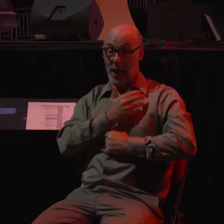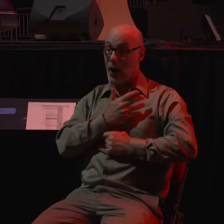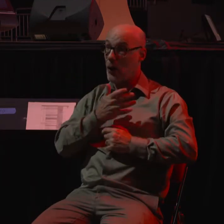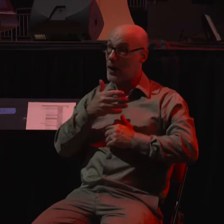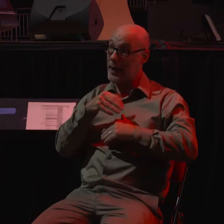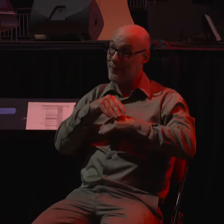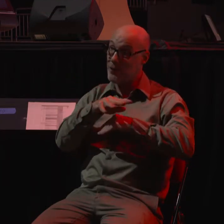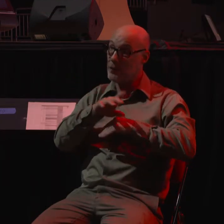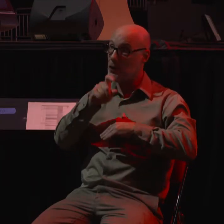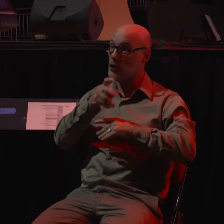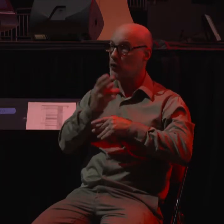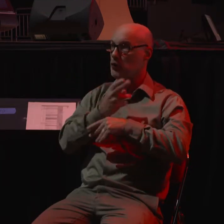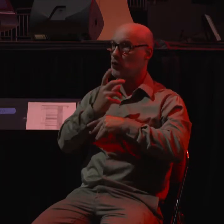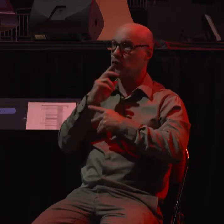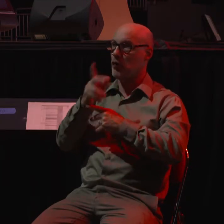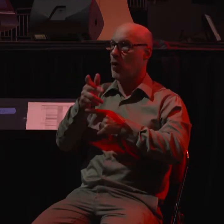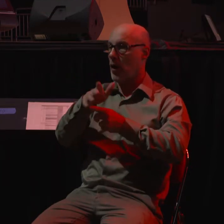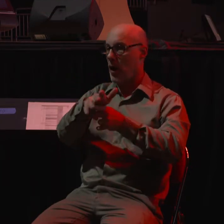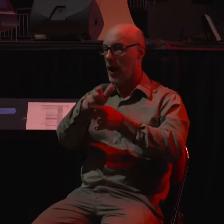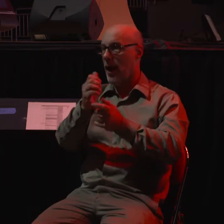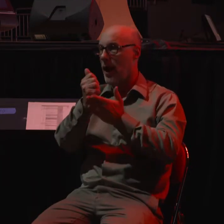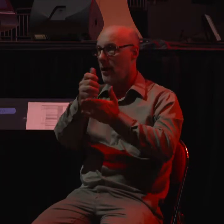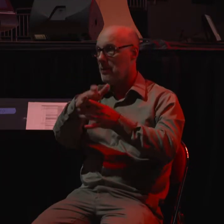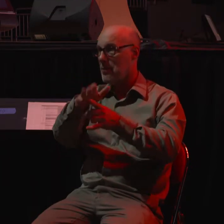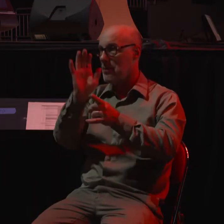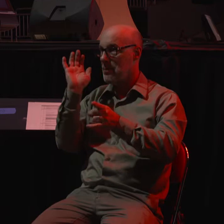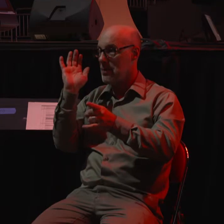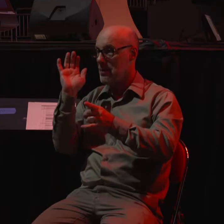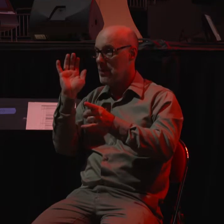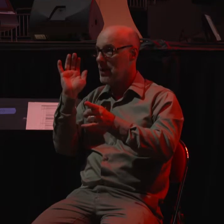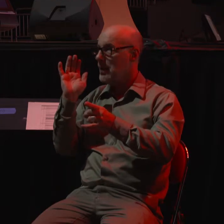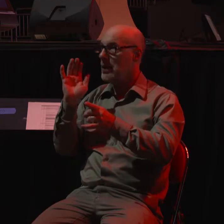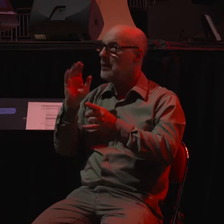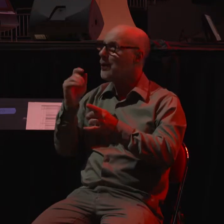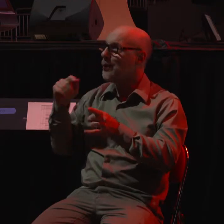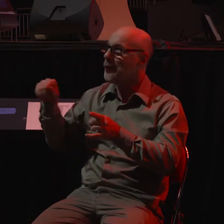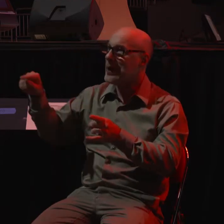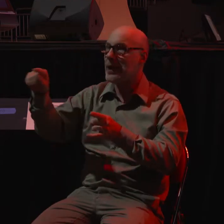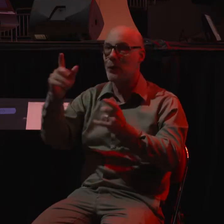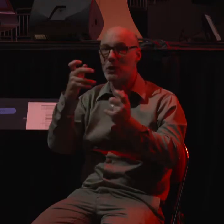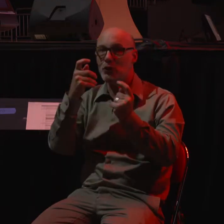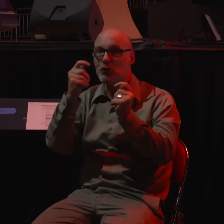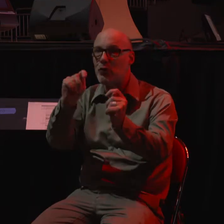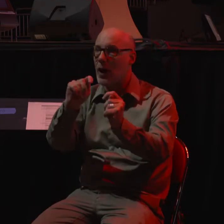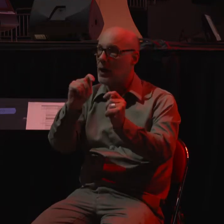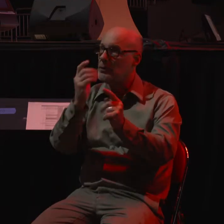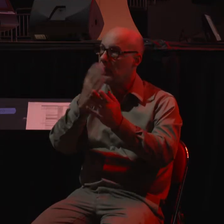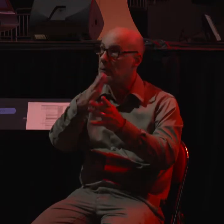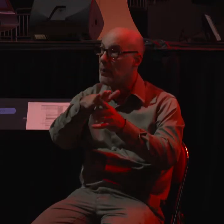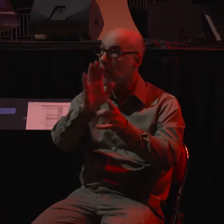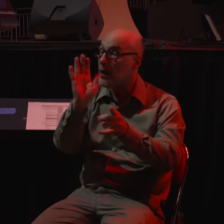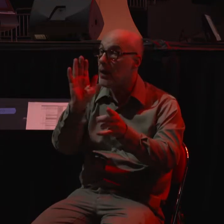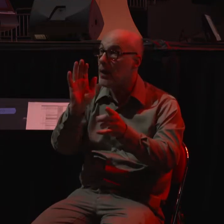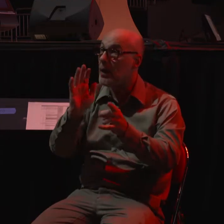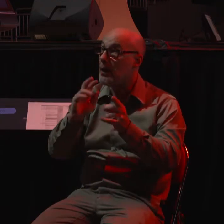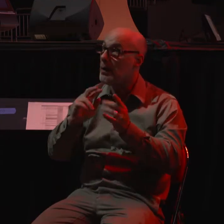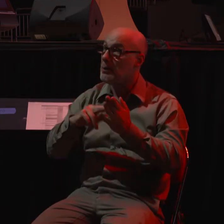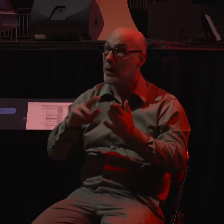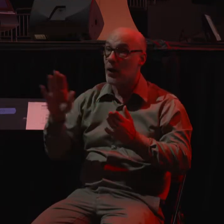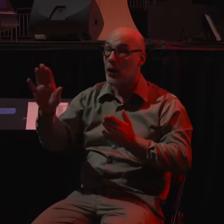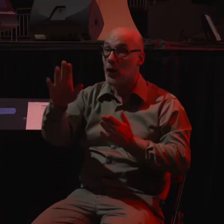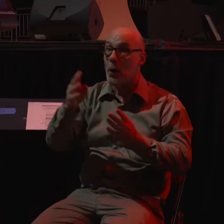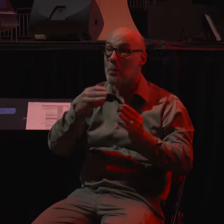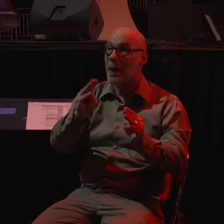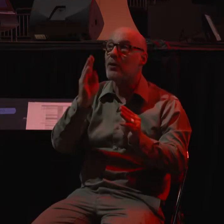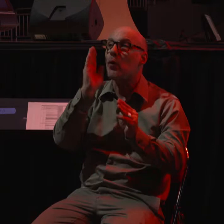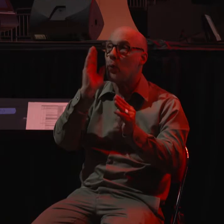methodologically, how we go about that, we'll still disagree on methods. Mm-hmm. But disagreeing on methods